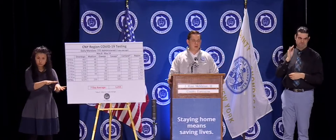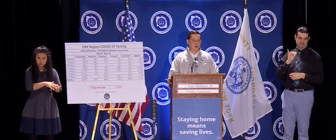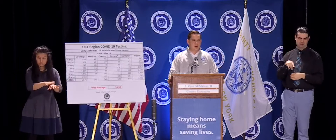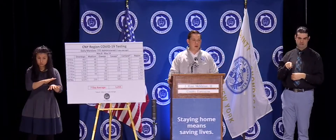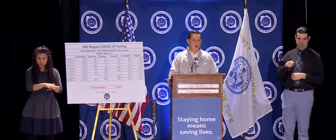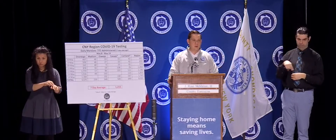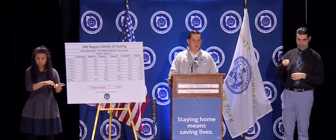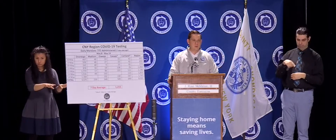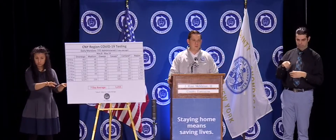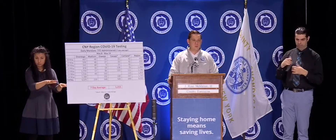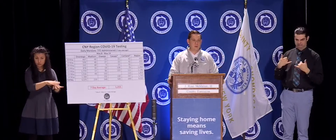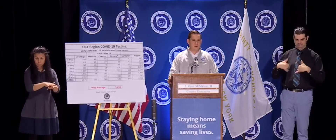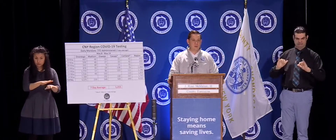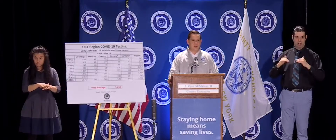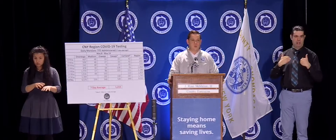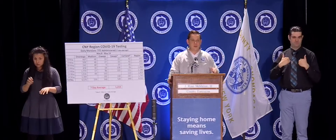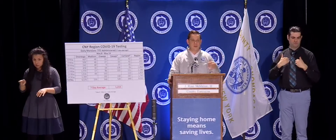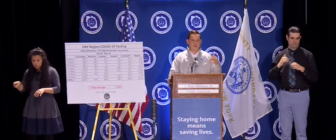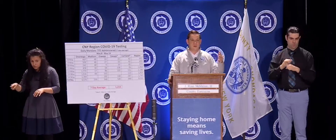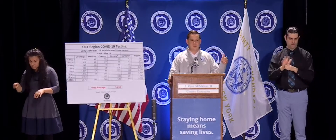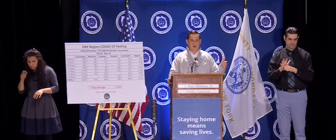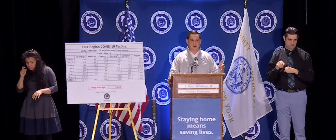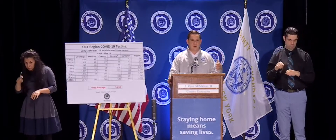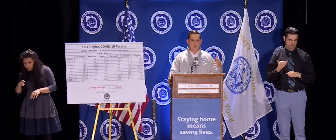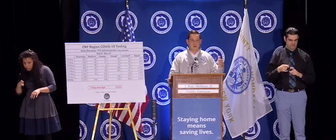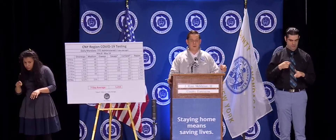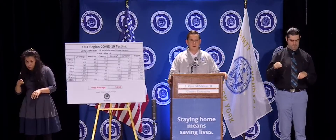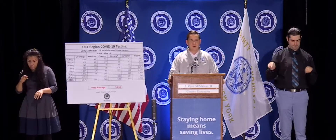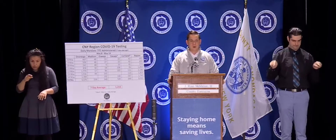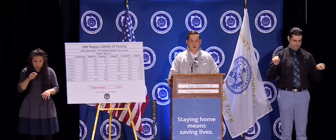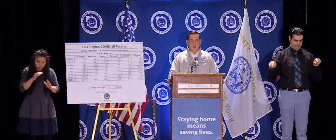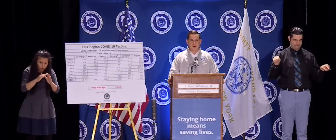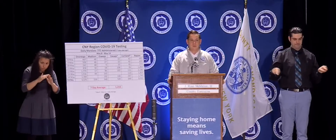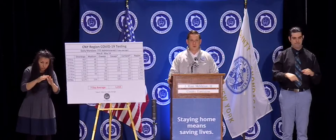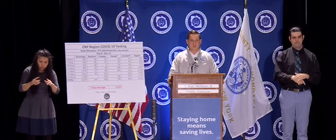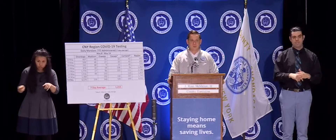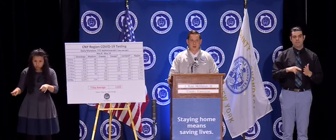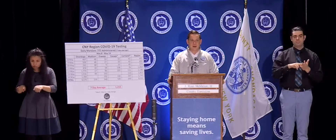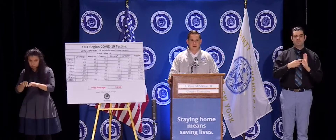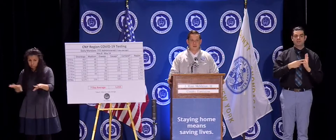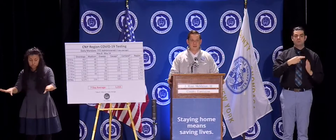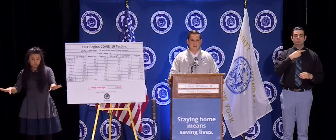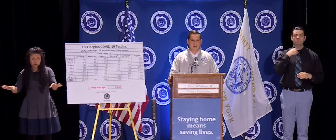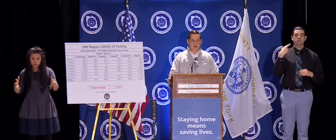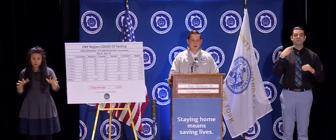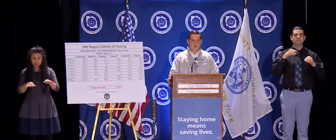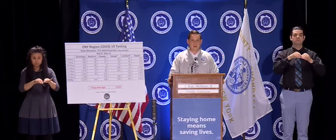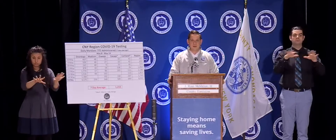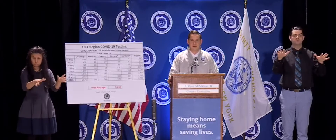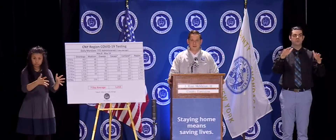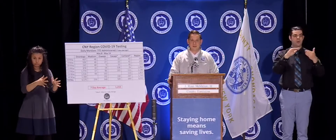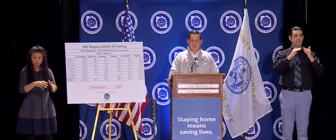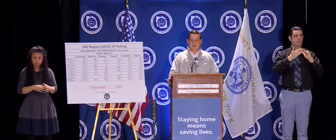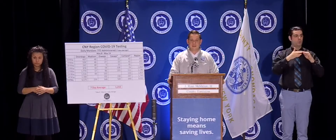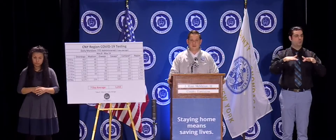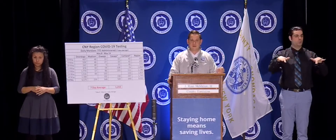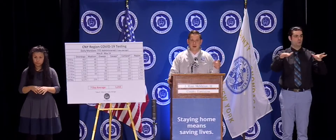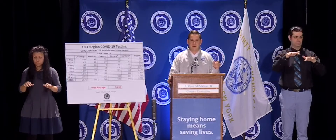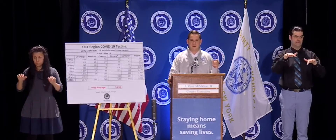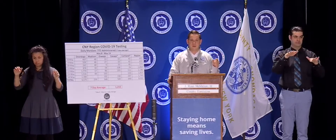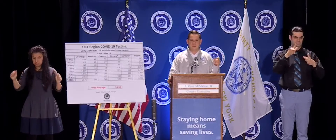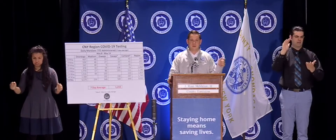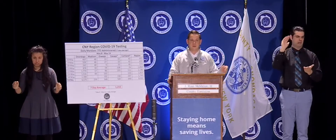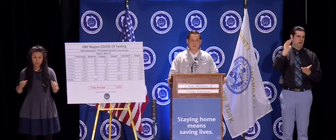essentially. When you look at risk to the general public, community spread is an indicator of the intensity